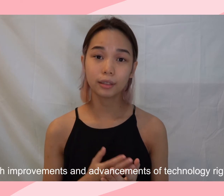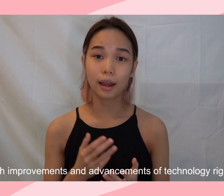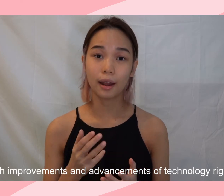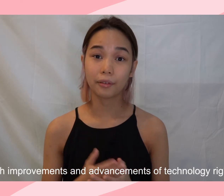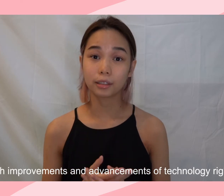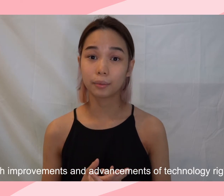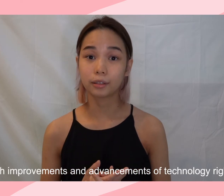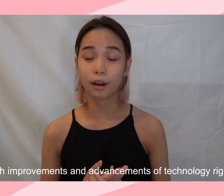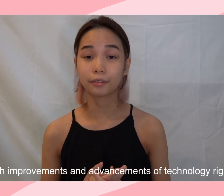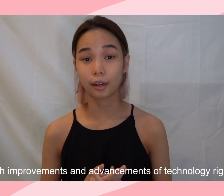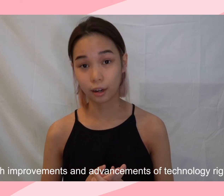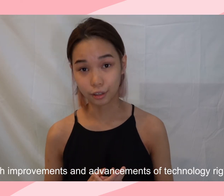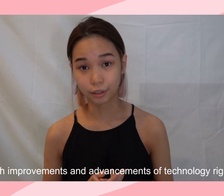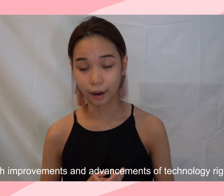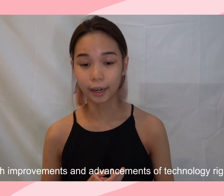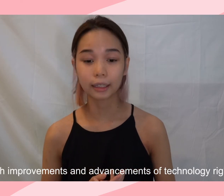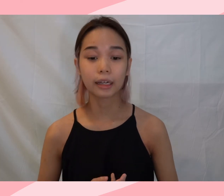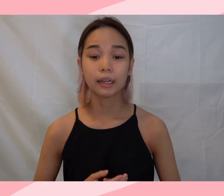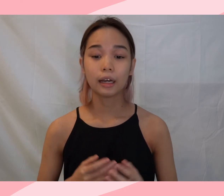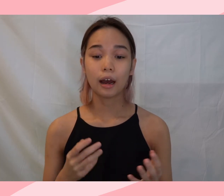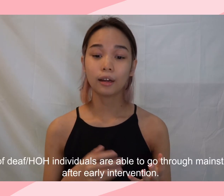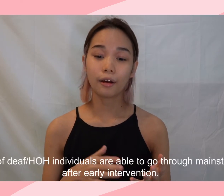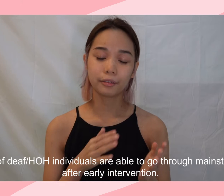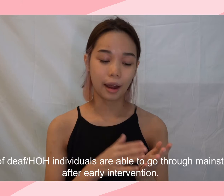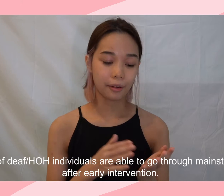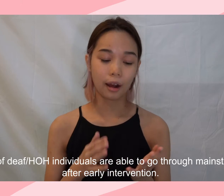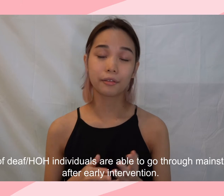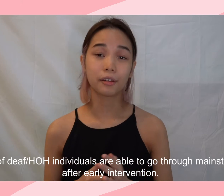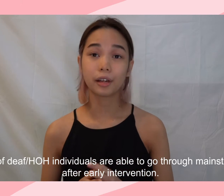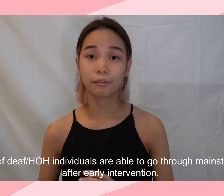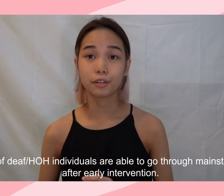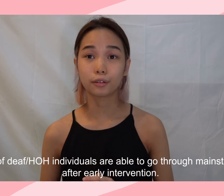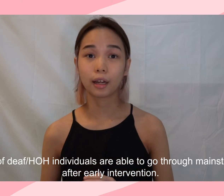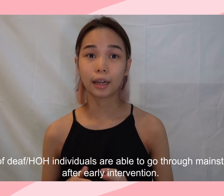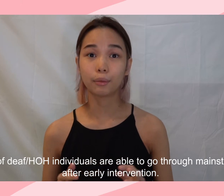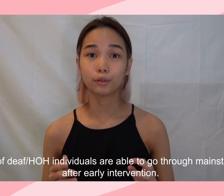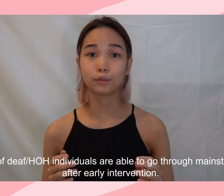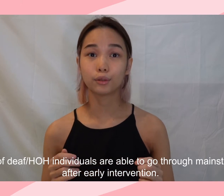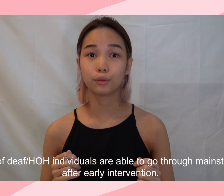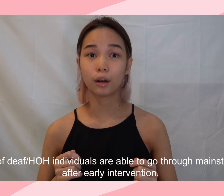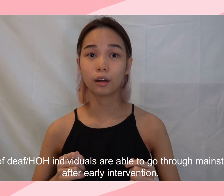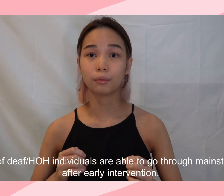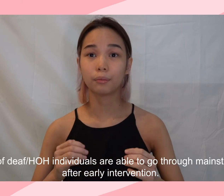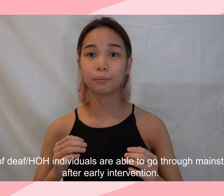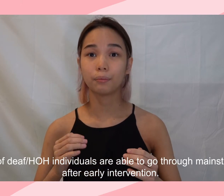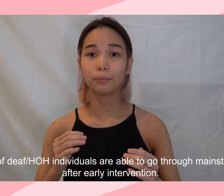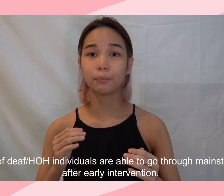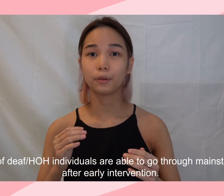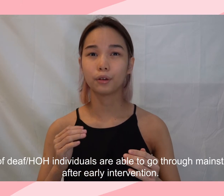and advancements of technology, right, a lot of deaf and hard of hearing individuals are able to go